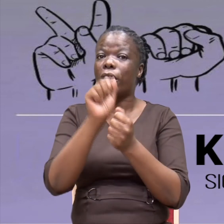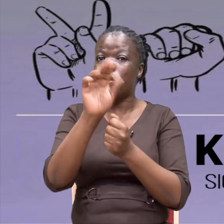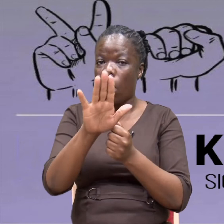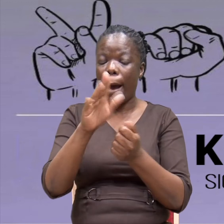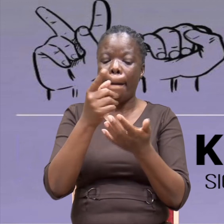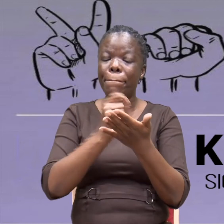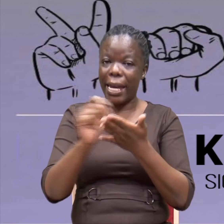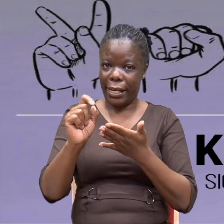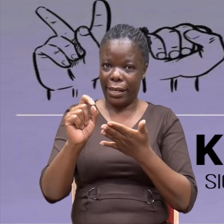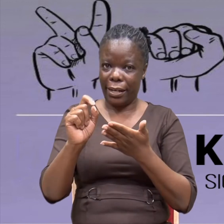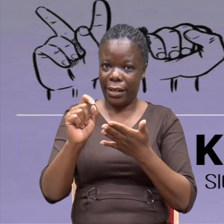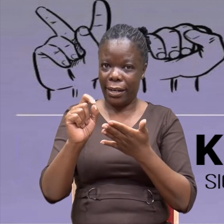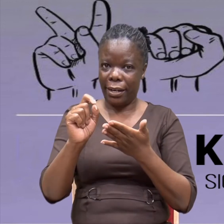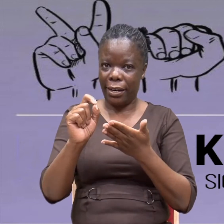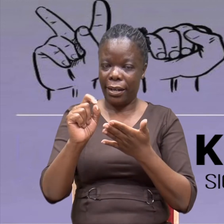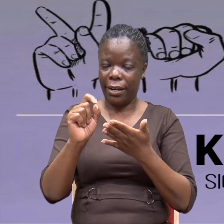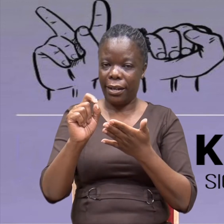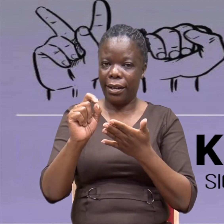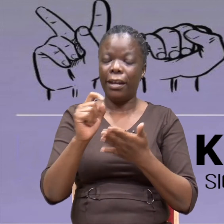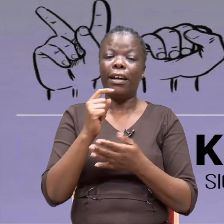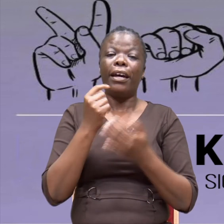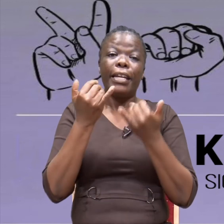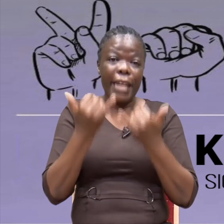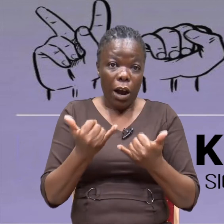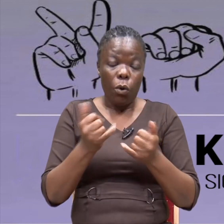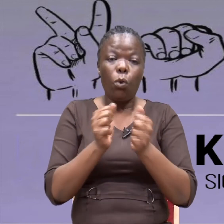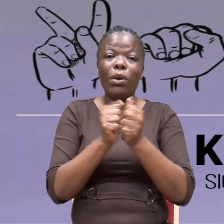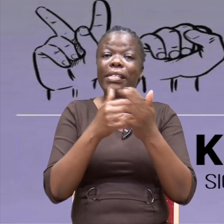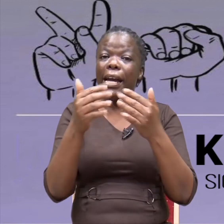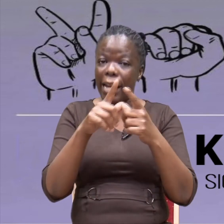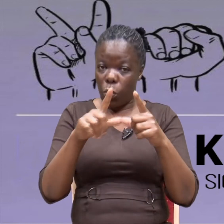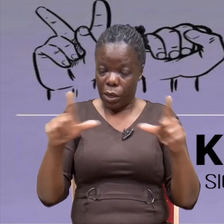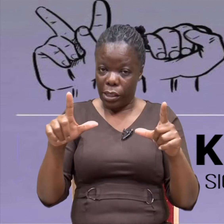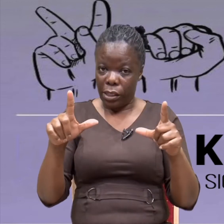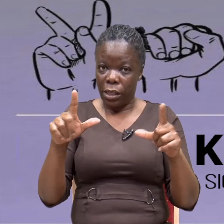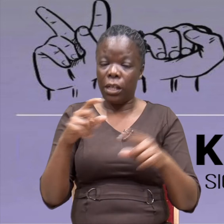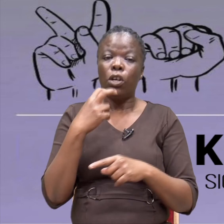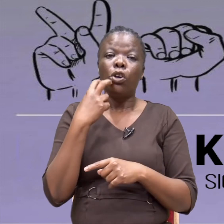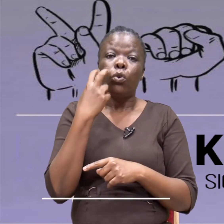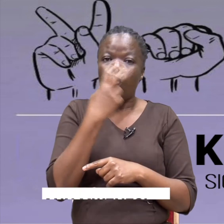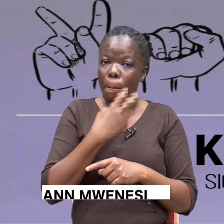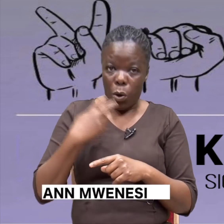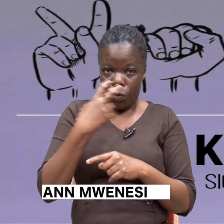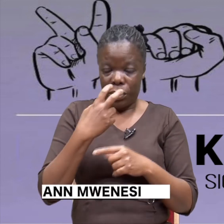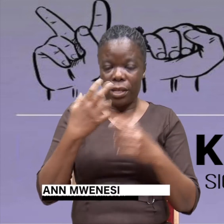your pen. Now, with sign language, Your mouth is